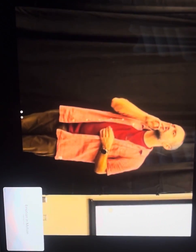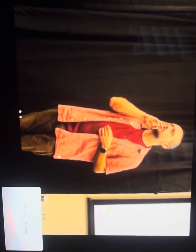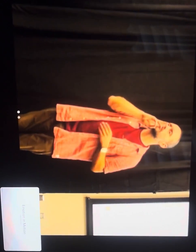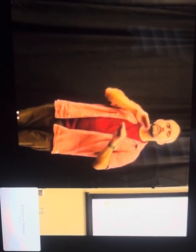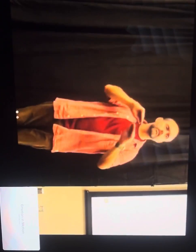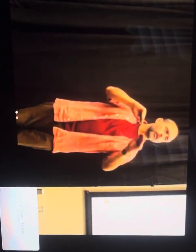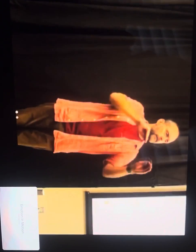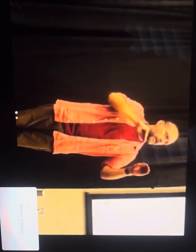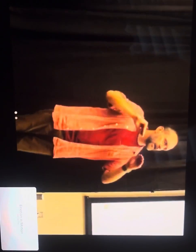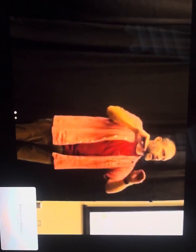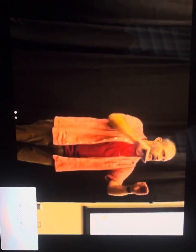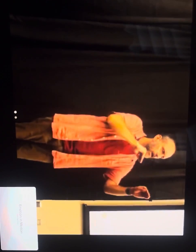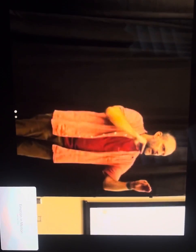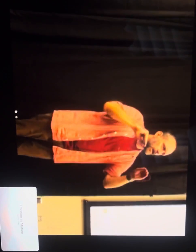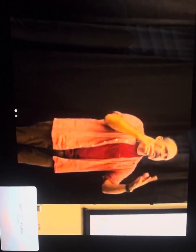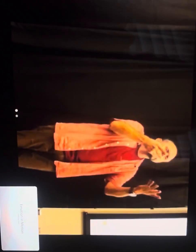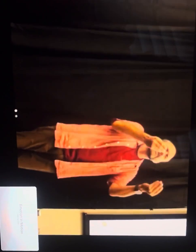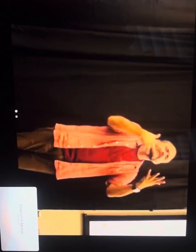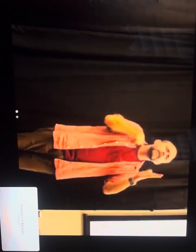Let's make that connection to water movement.